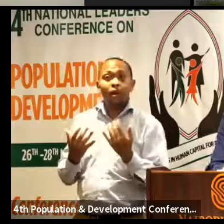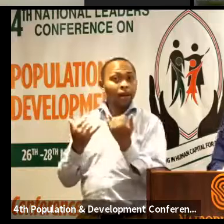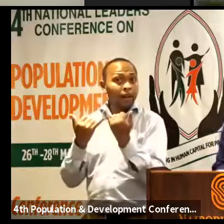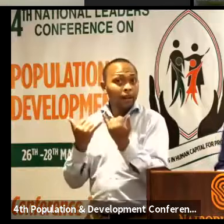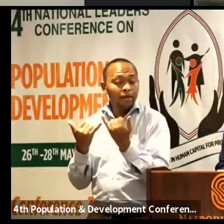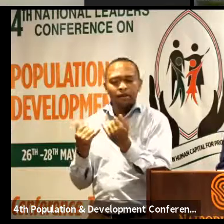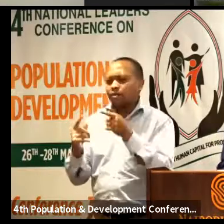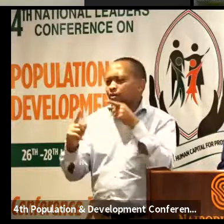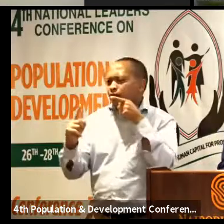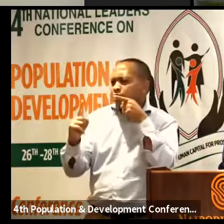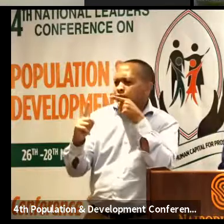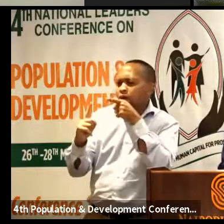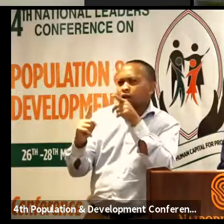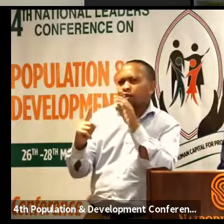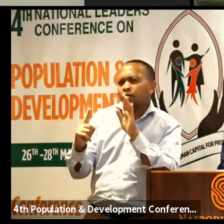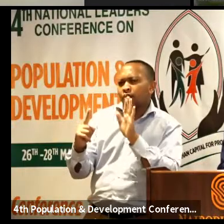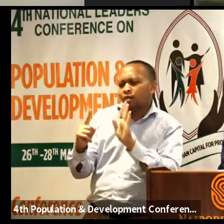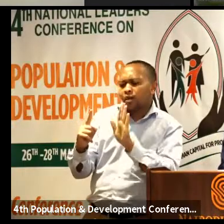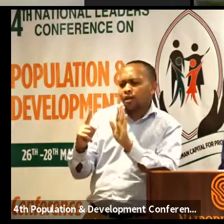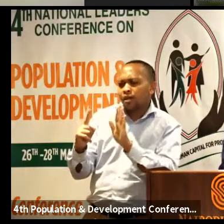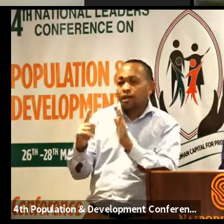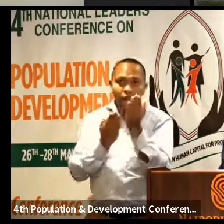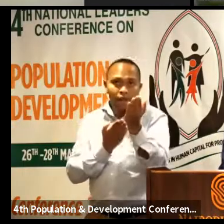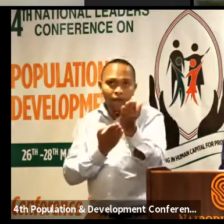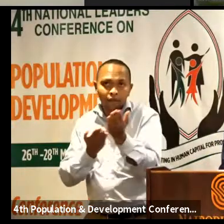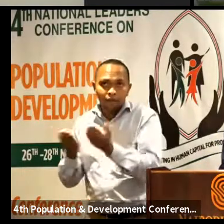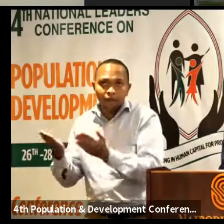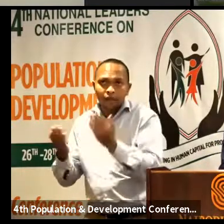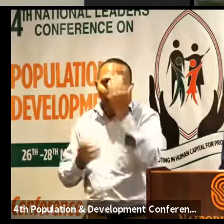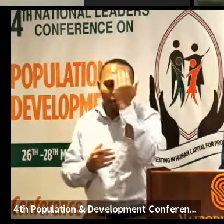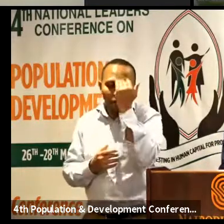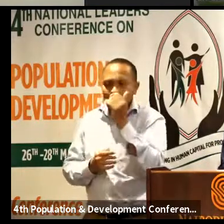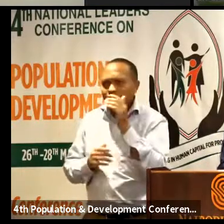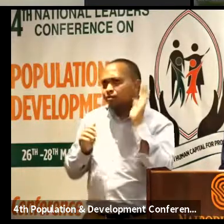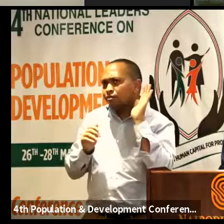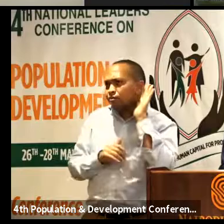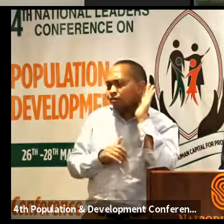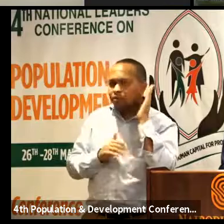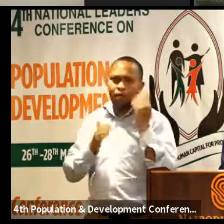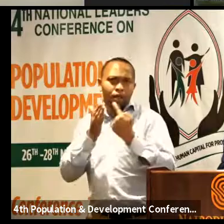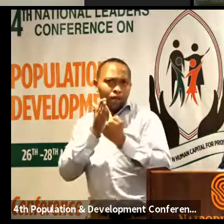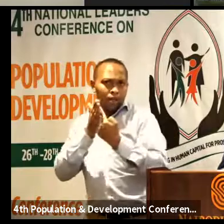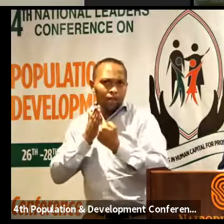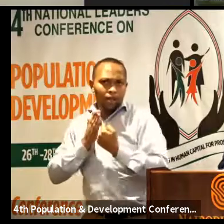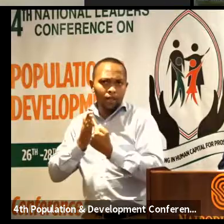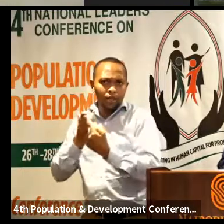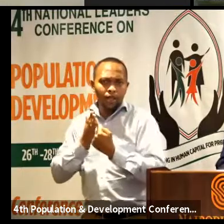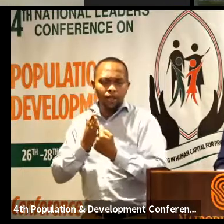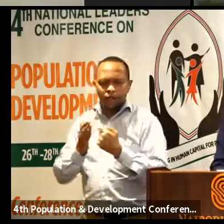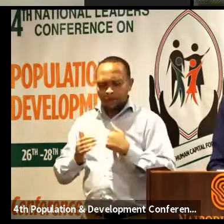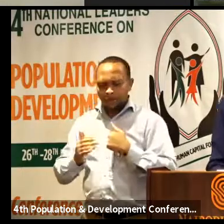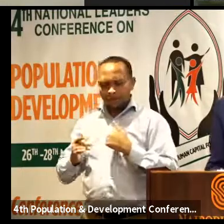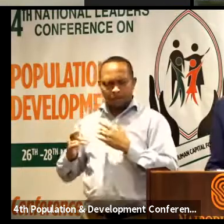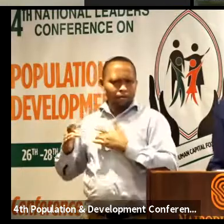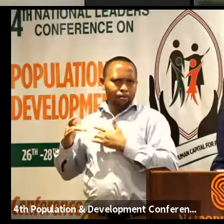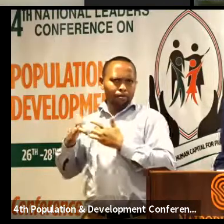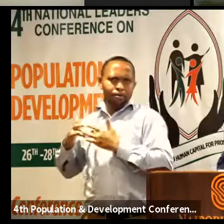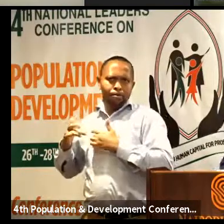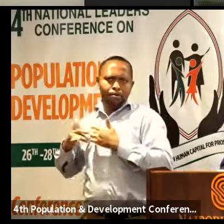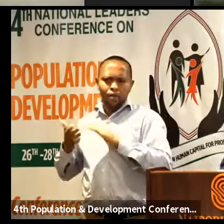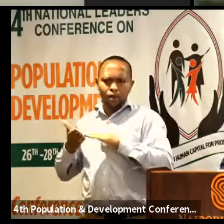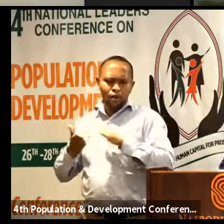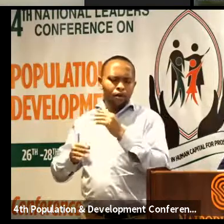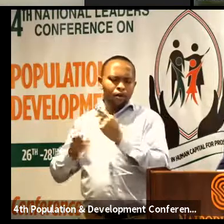why I was invited today was just basically to listen into the discussion, and I really appreciate all the insights that I was able to